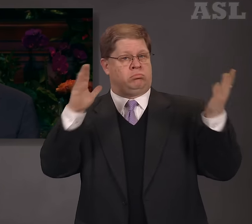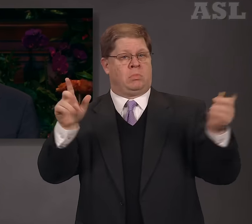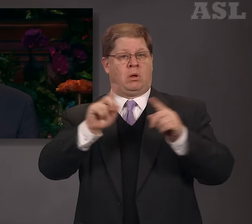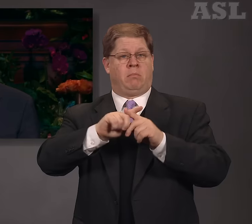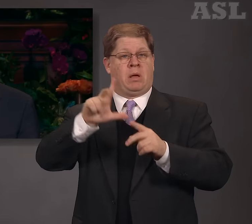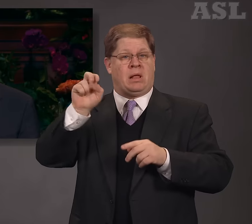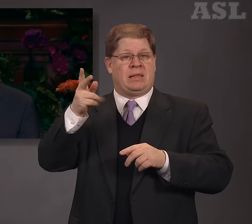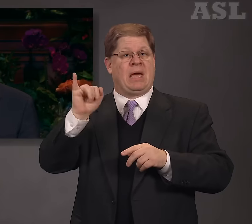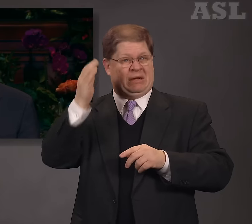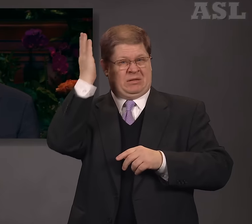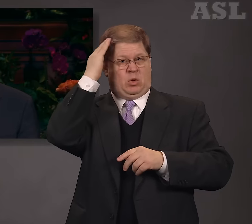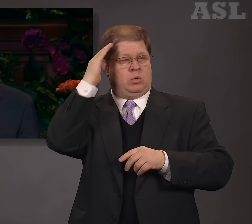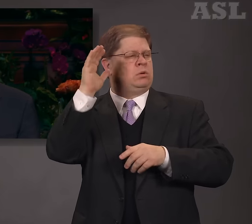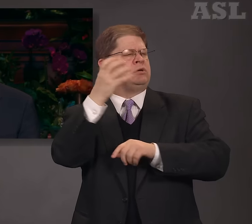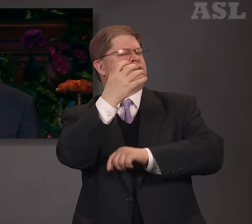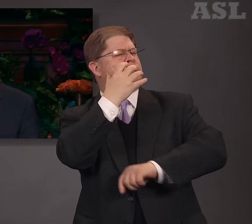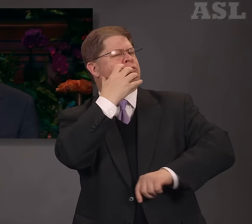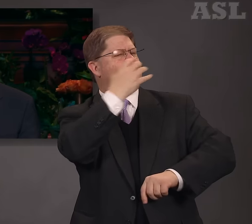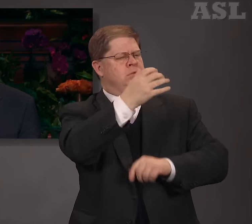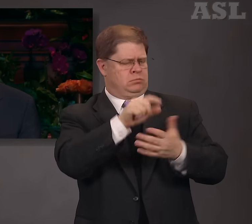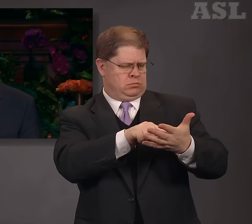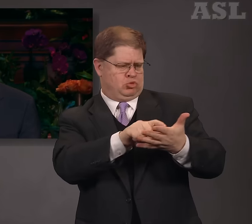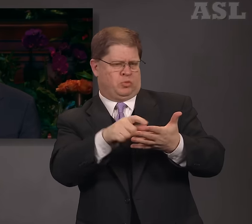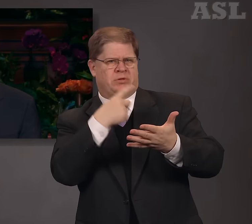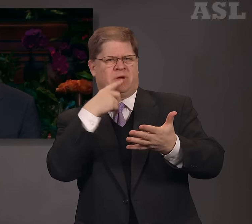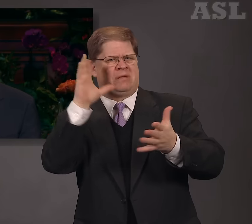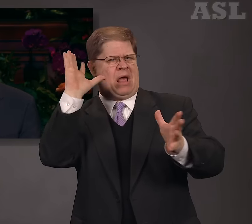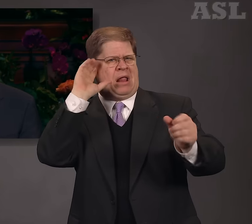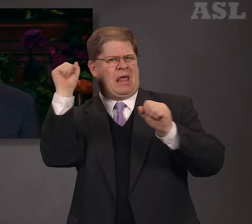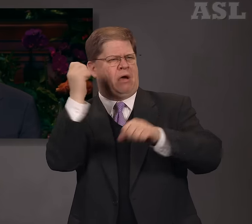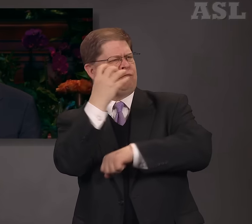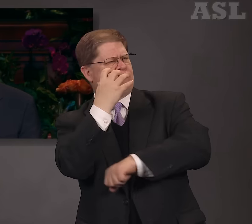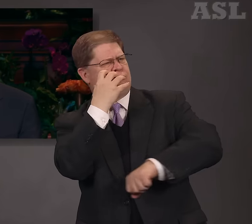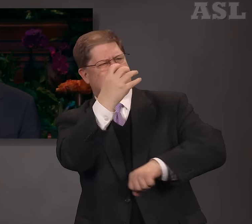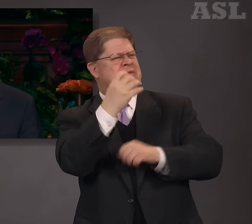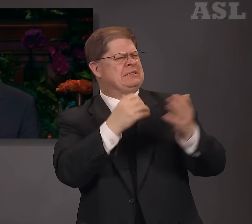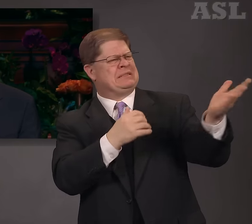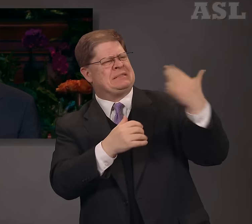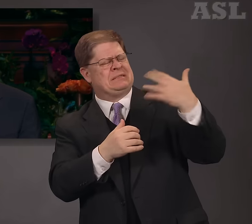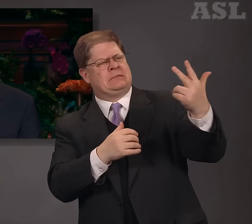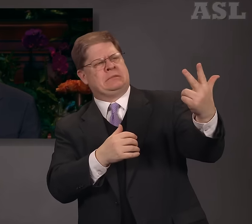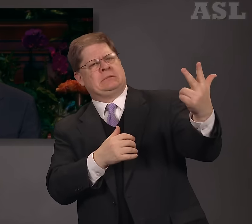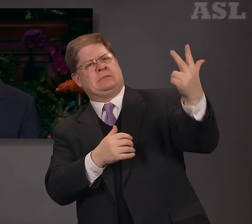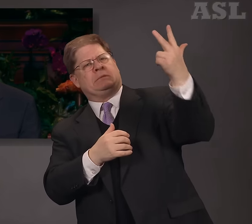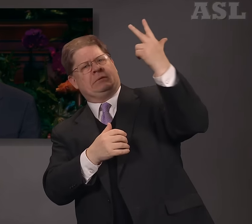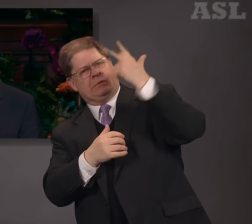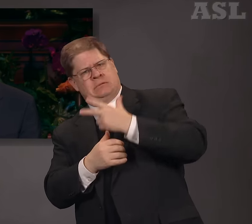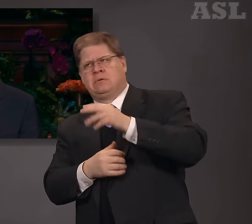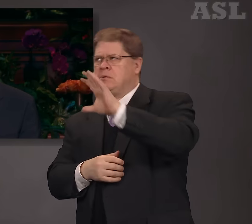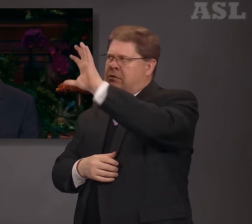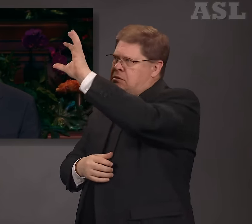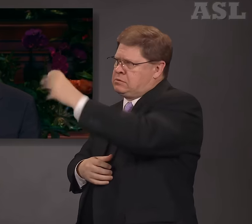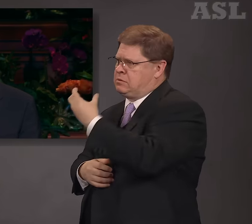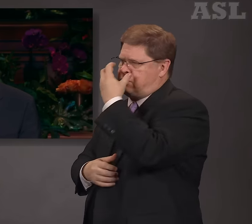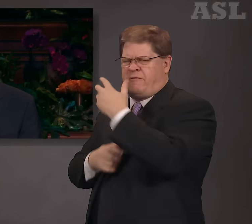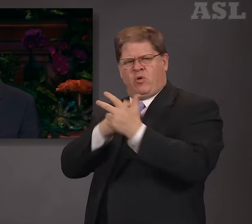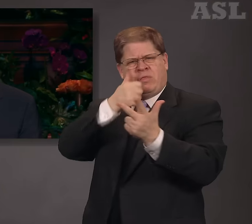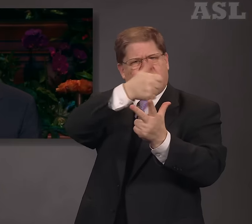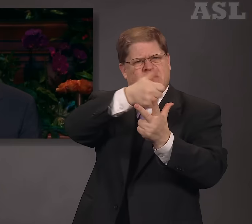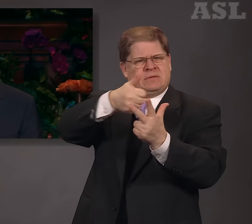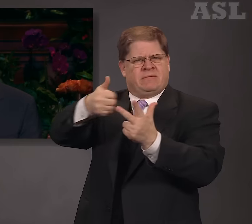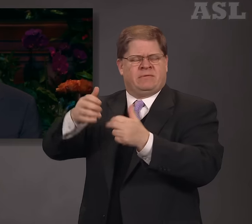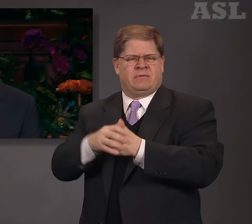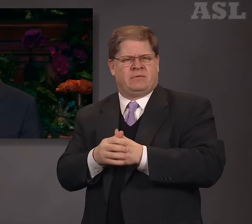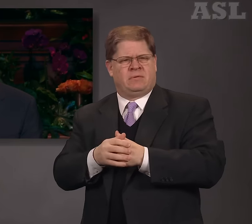did, so he called to them with a loud voice to come to the Tree of Life and partake of the fruit for themselves.